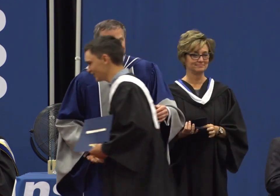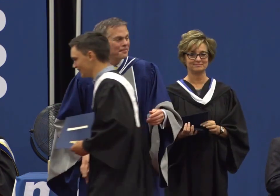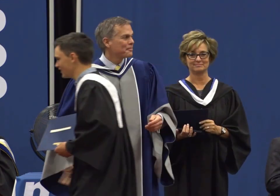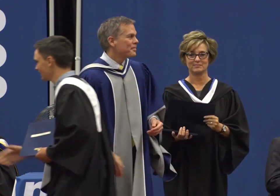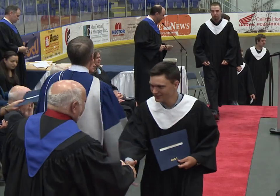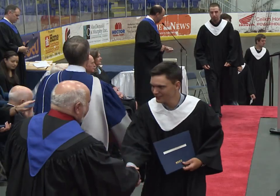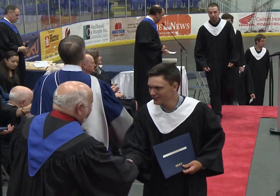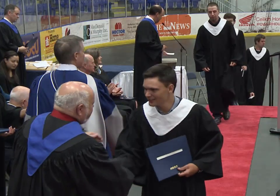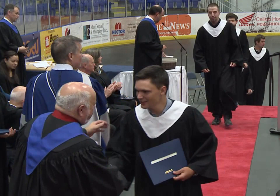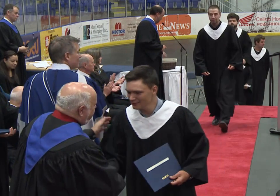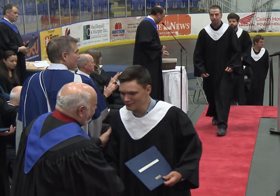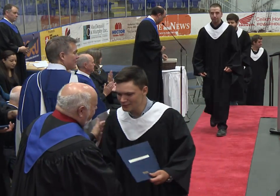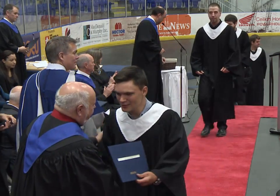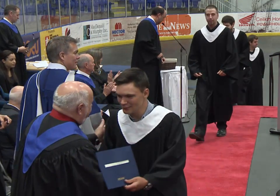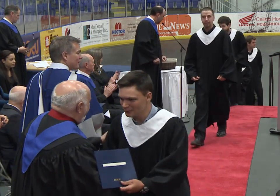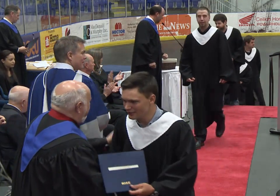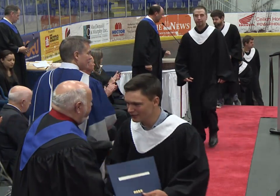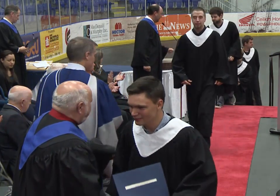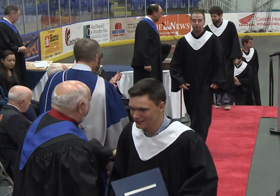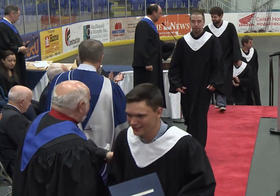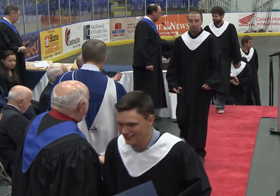Sean Roach.